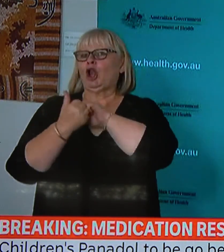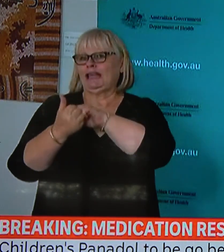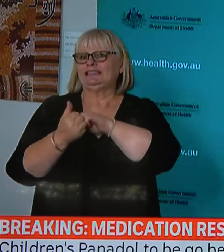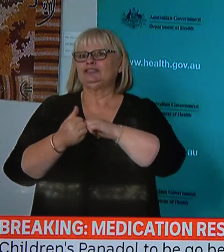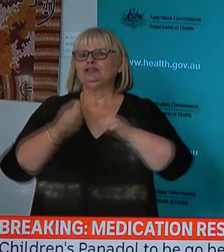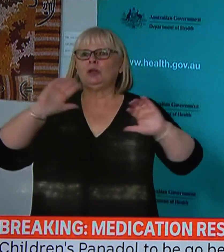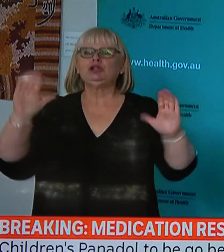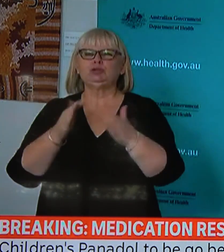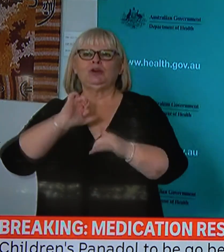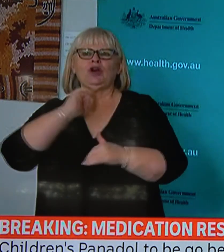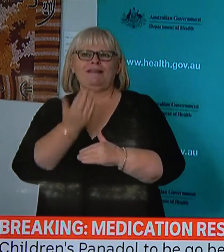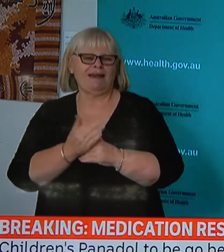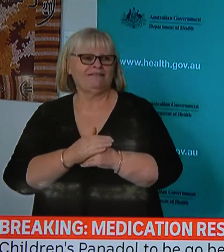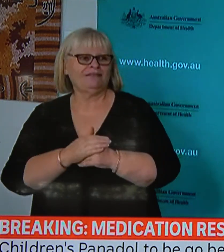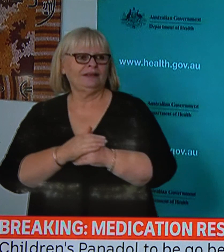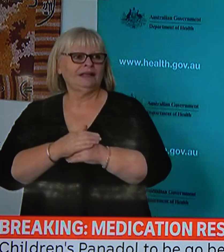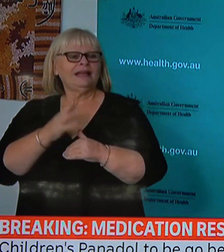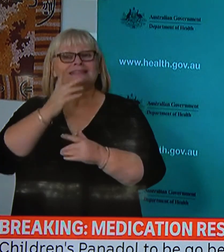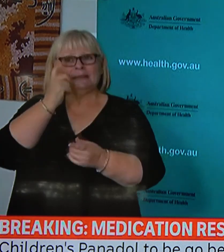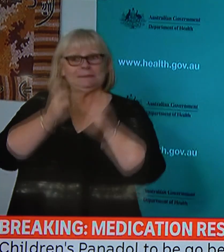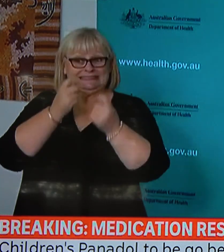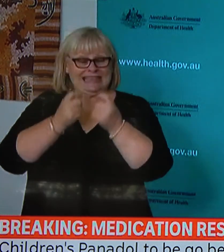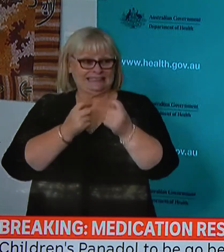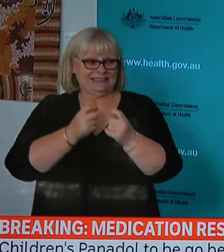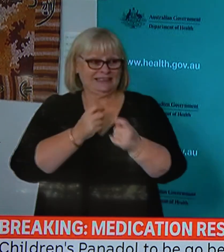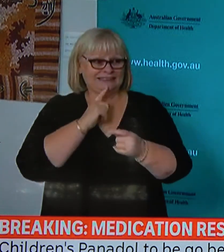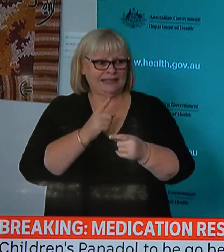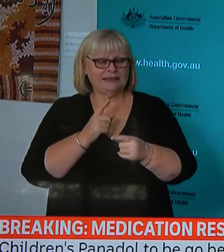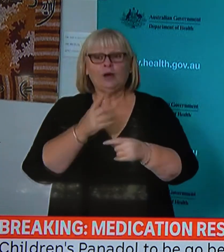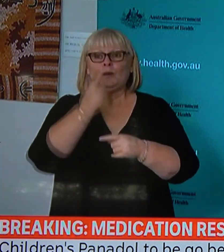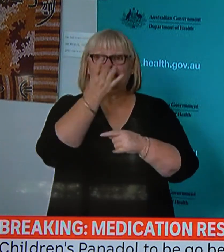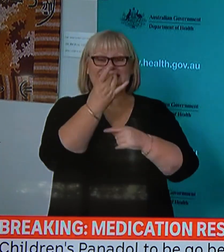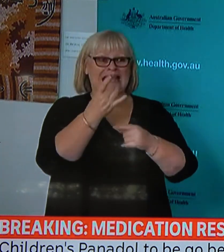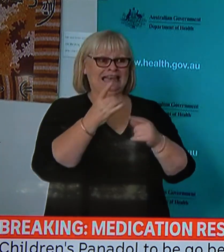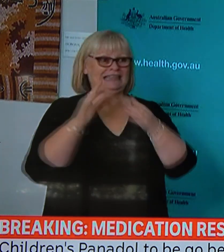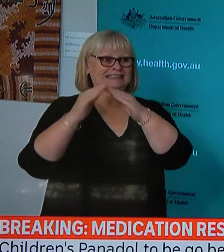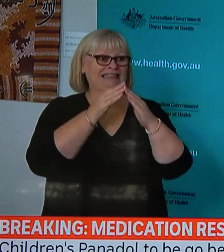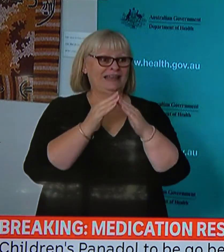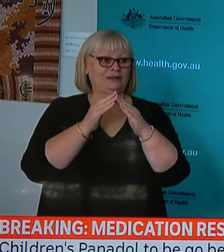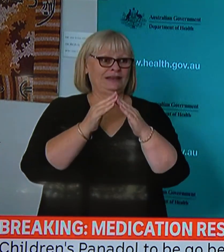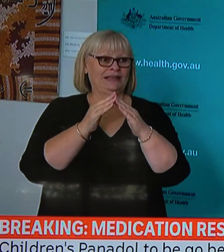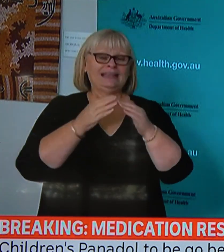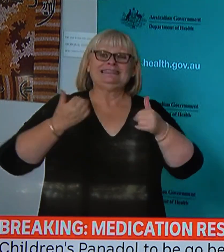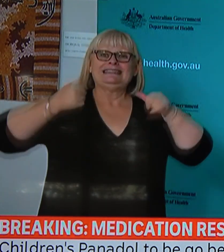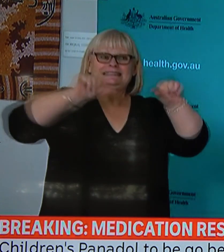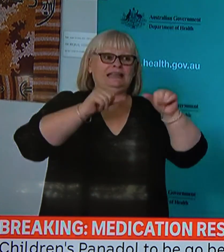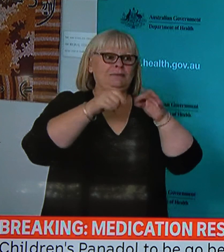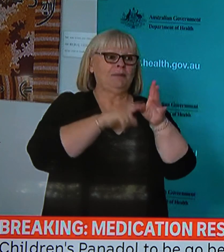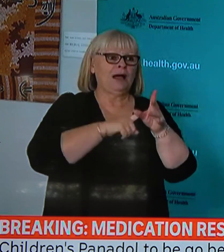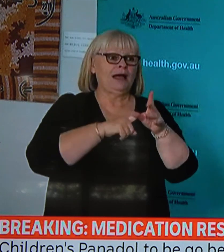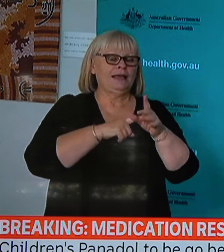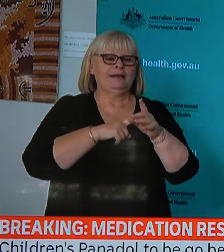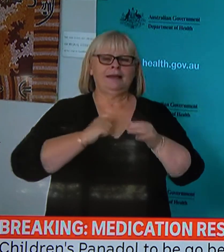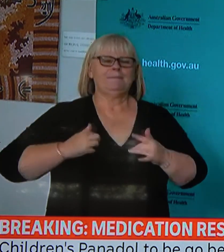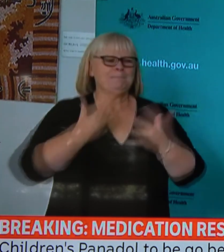relation to these shortages. On the issue of testing, there's reports today that an Italian town has succeeded by doing mass testing